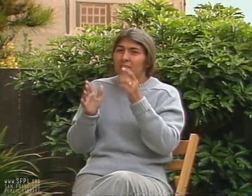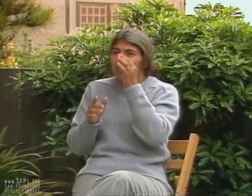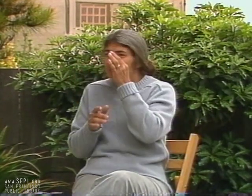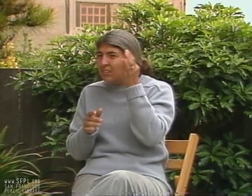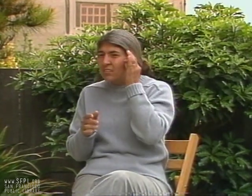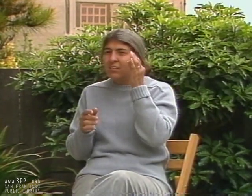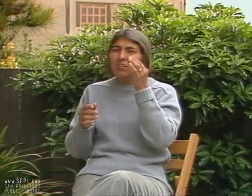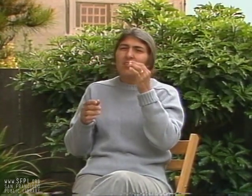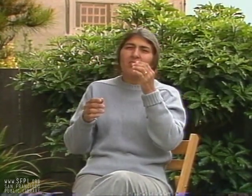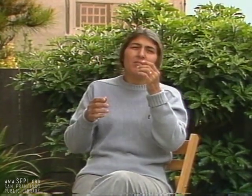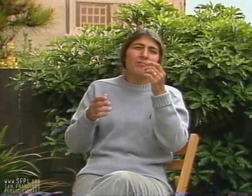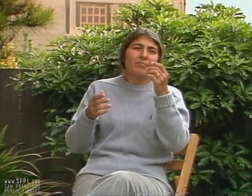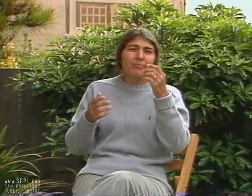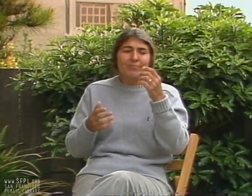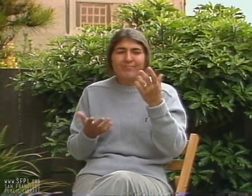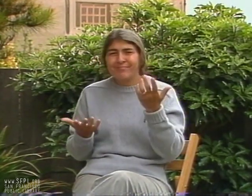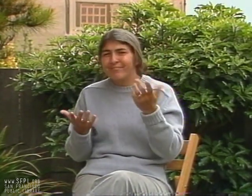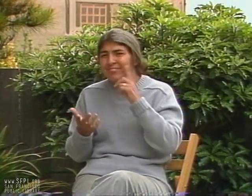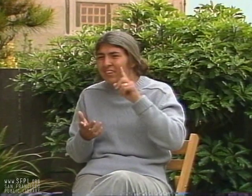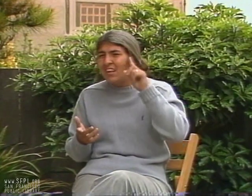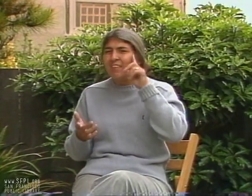confusing. It was very upsetting.